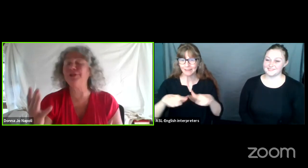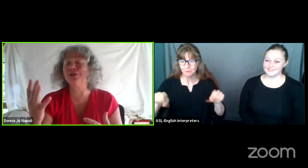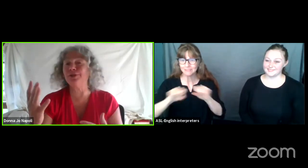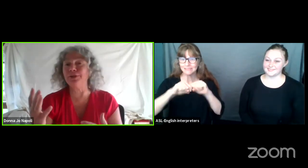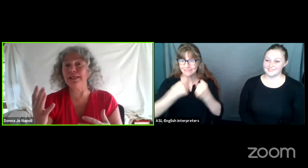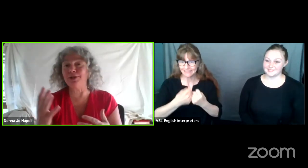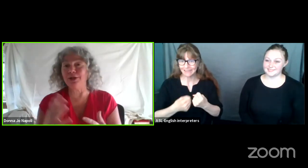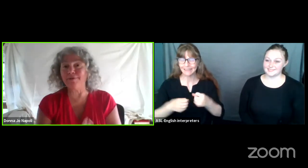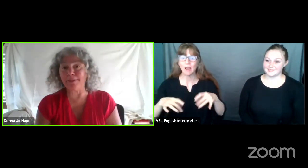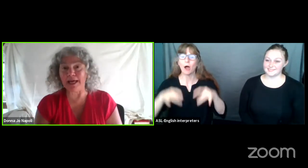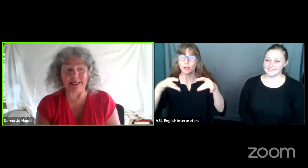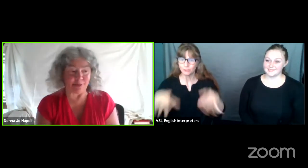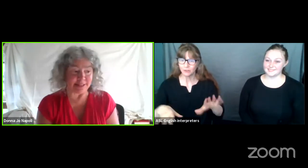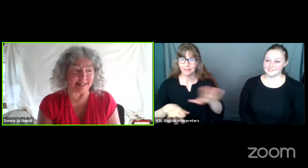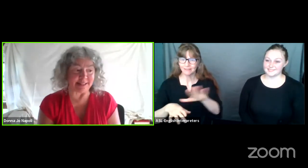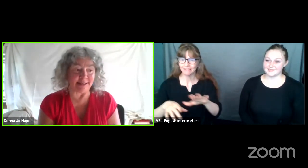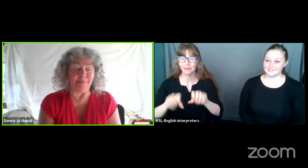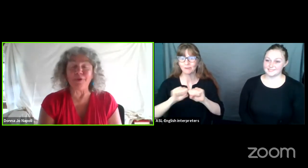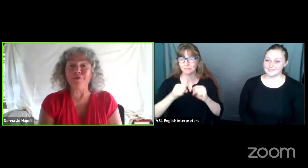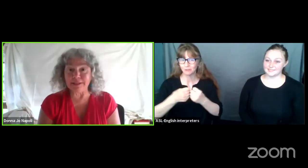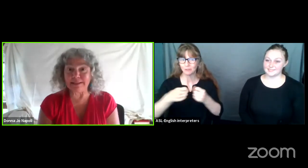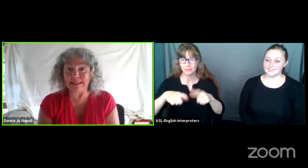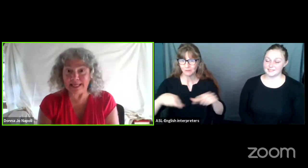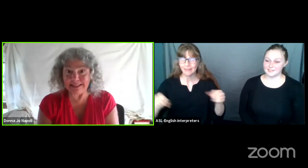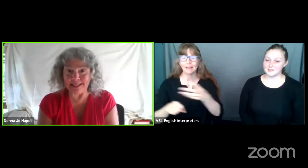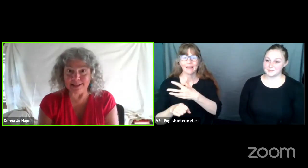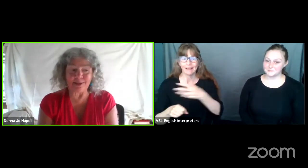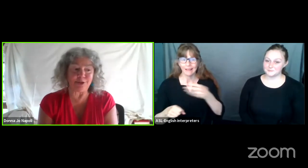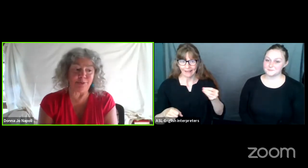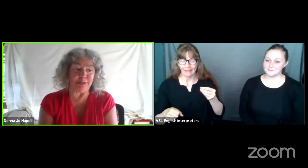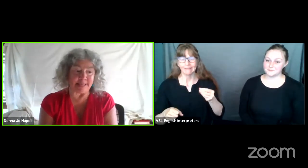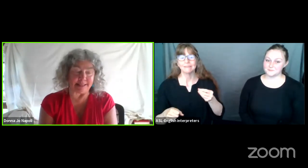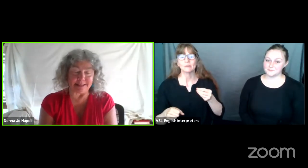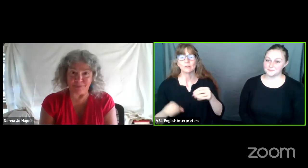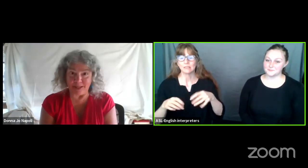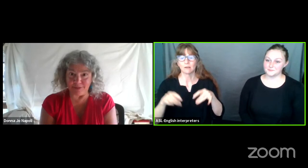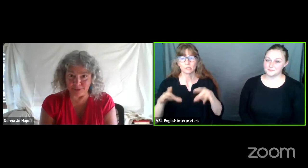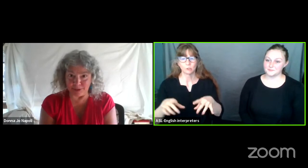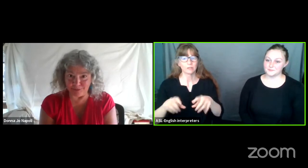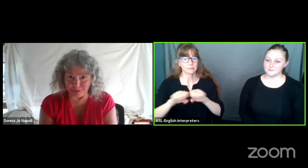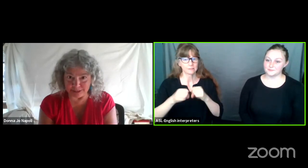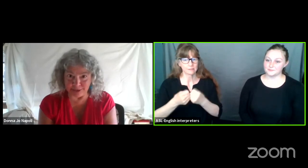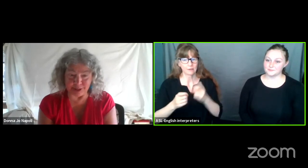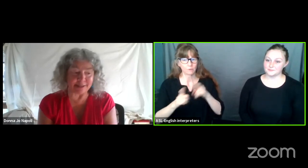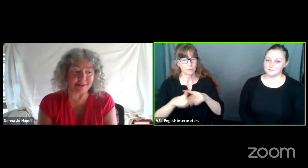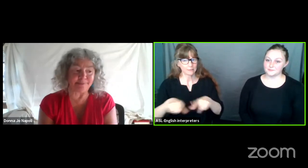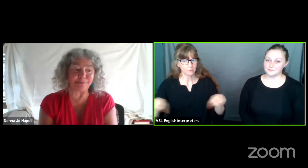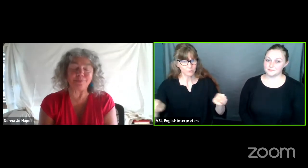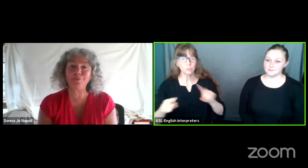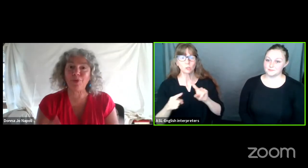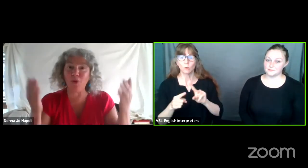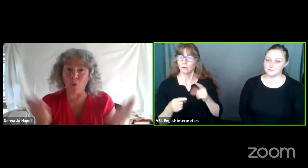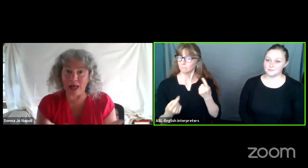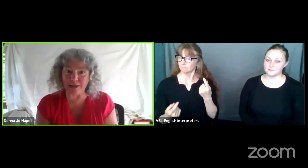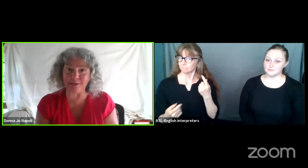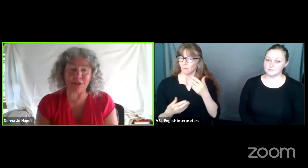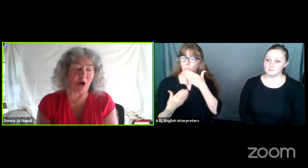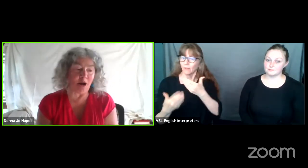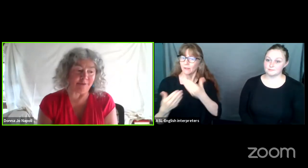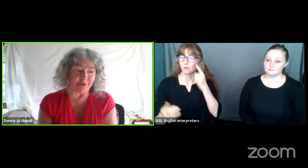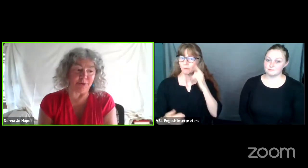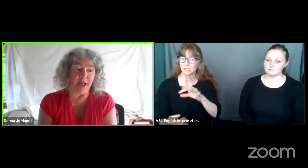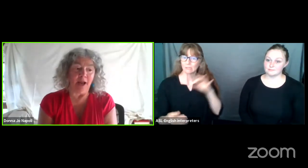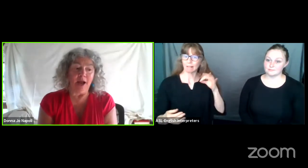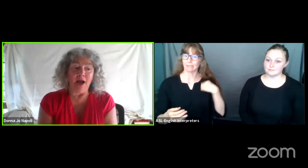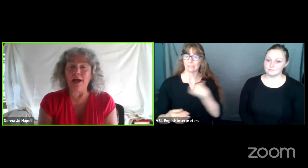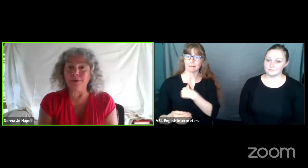and the British Association of Applied Linguistics for selecting us to present in this wonderful series. Welcome to